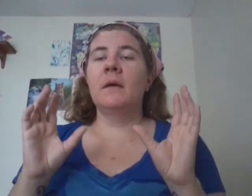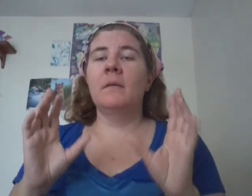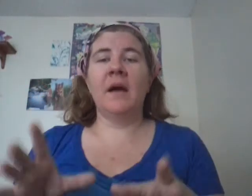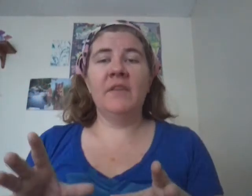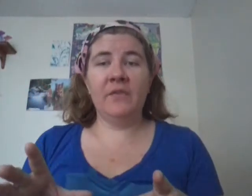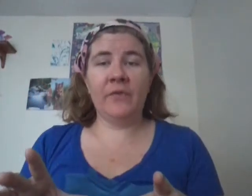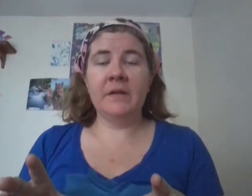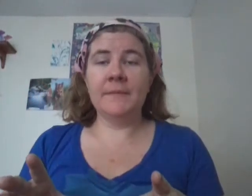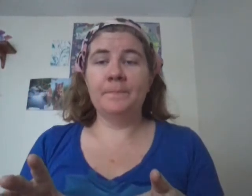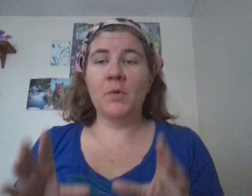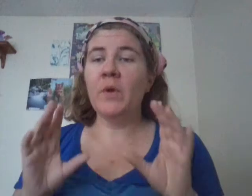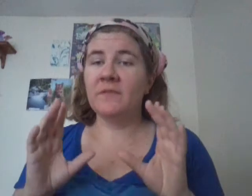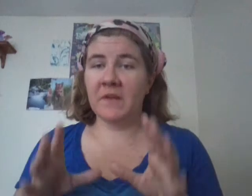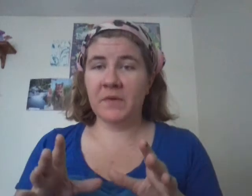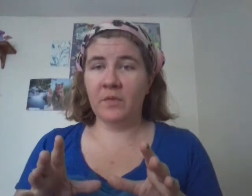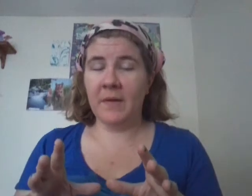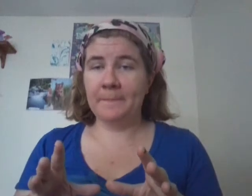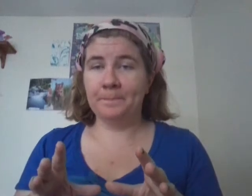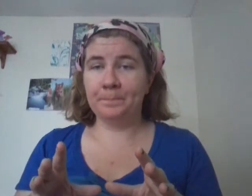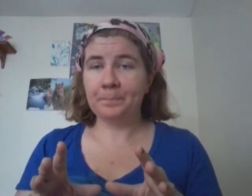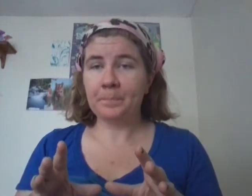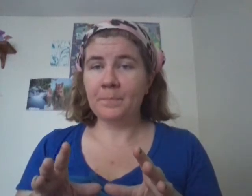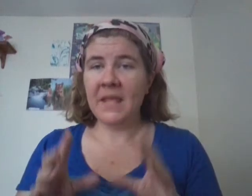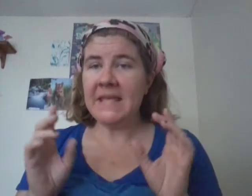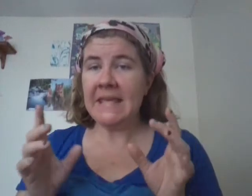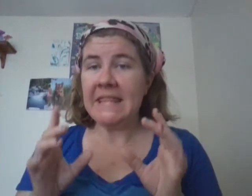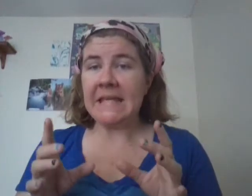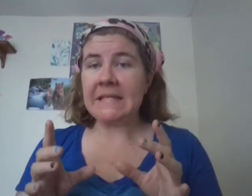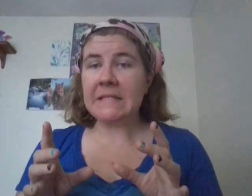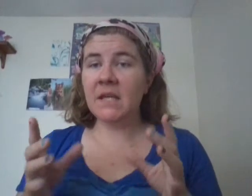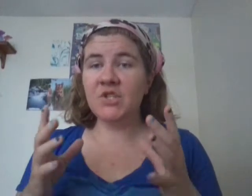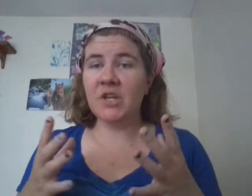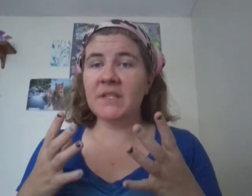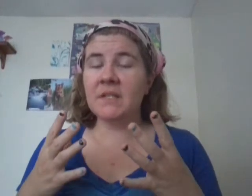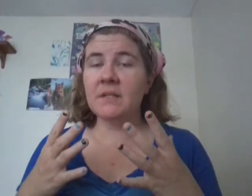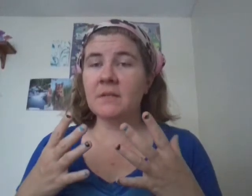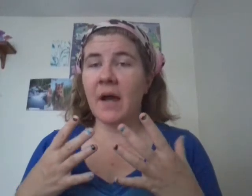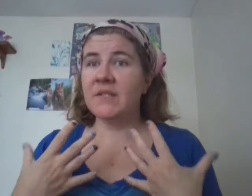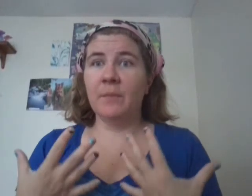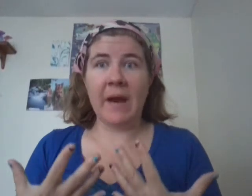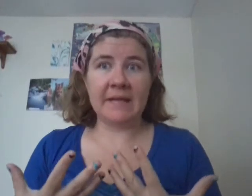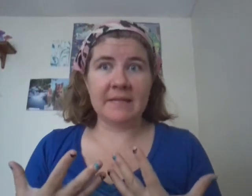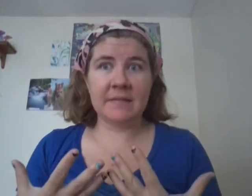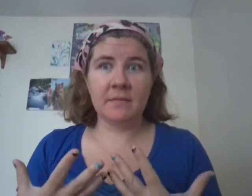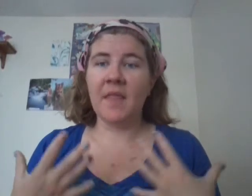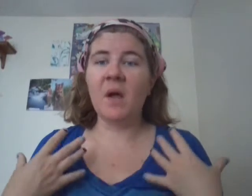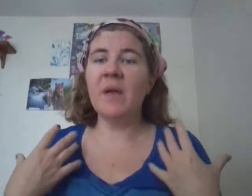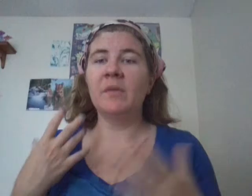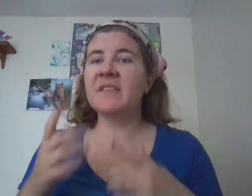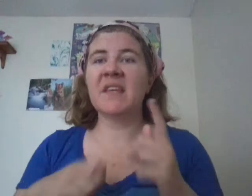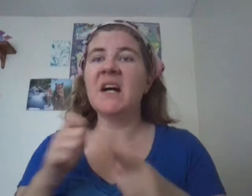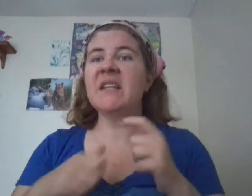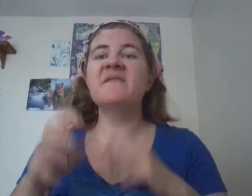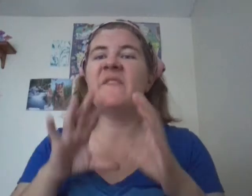I have a deaf friend who gets frustrated with me. He thinks it just, I just need practice, and then I'll be able to sign as